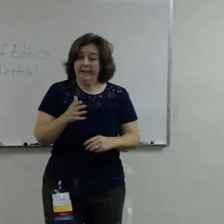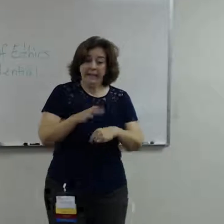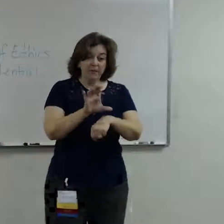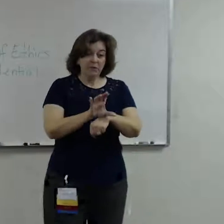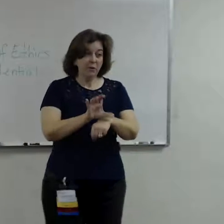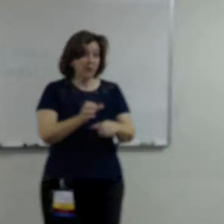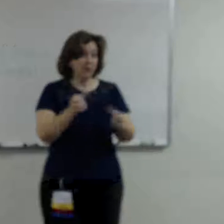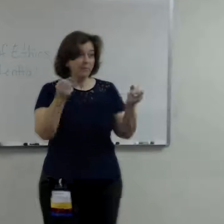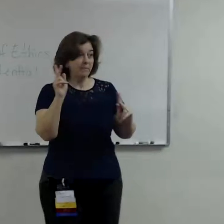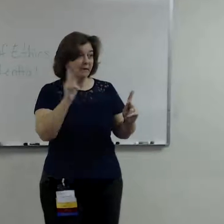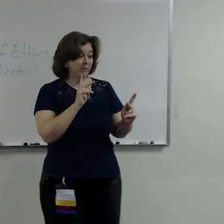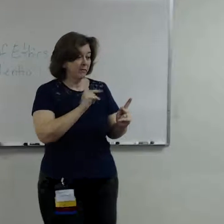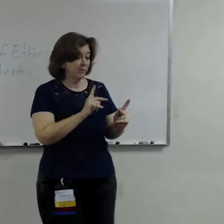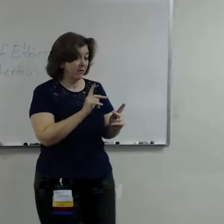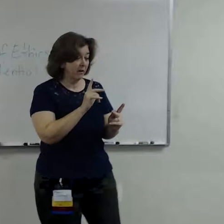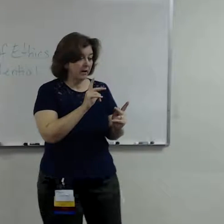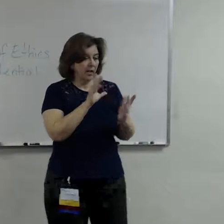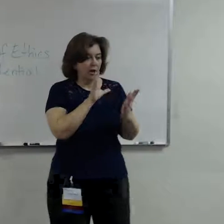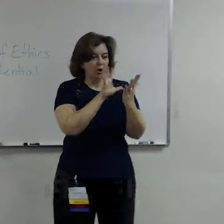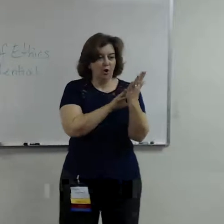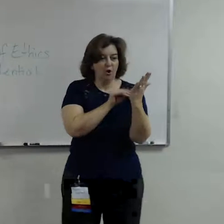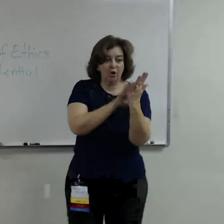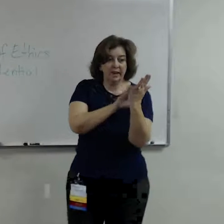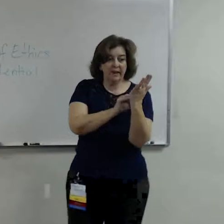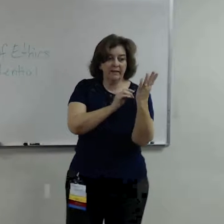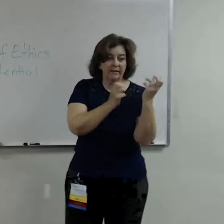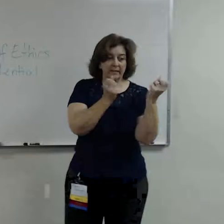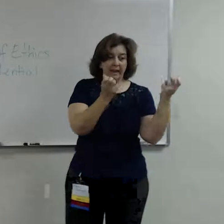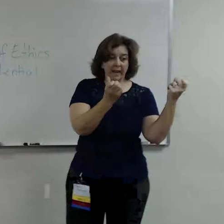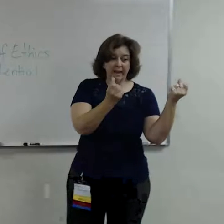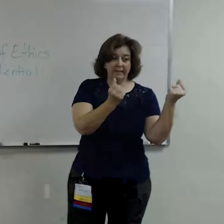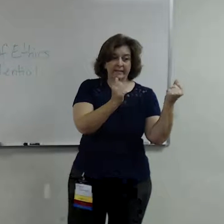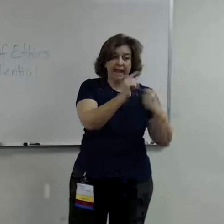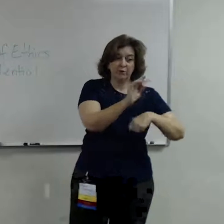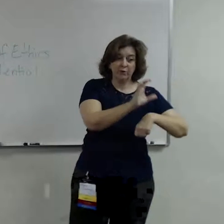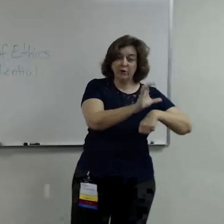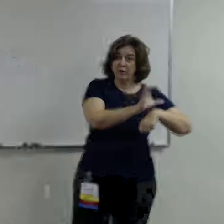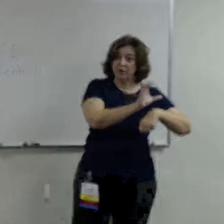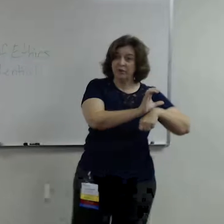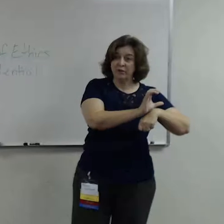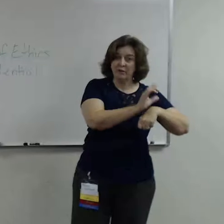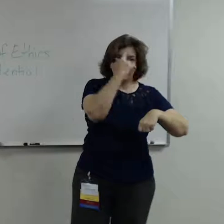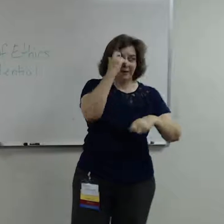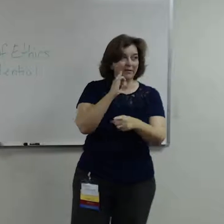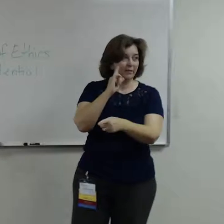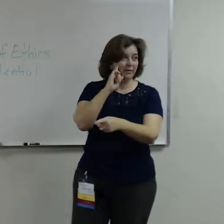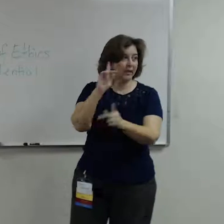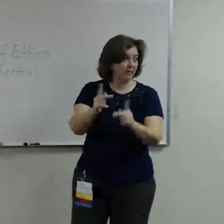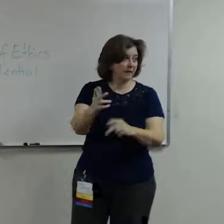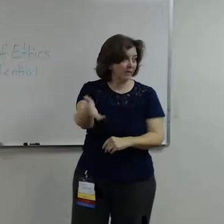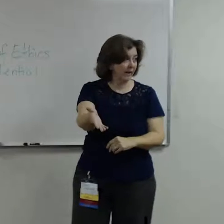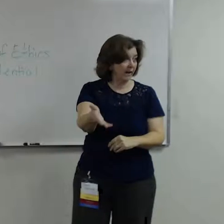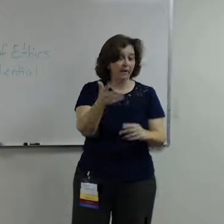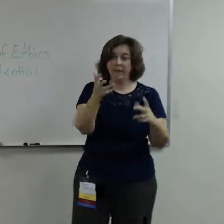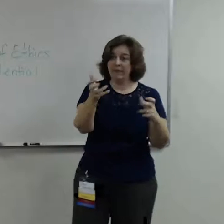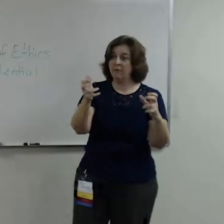in the church, many people who are learning signs at church because there are deaf people there and they want